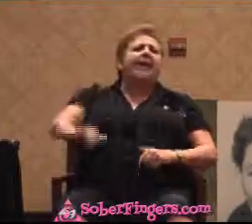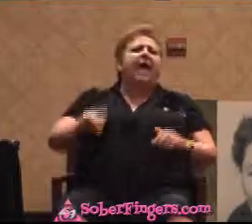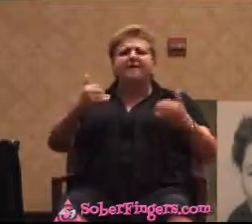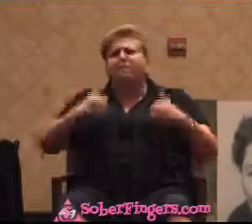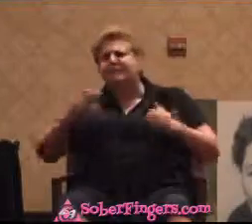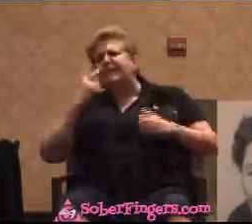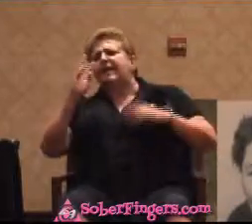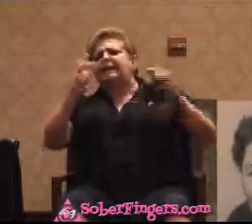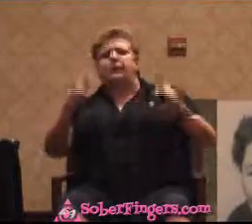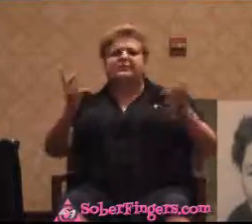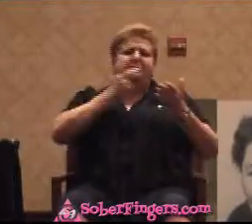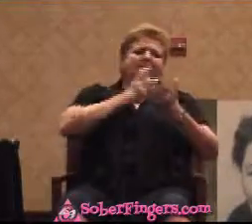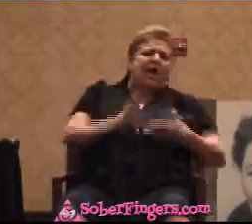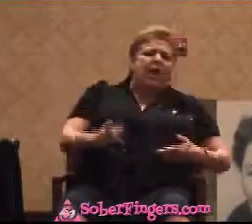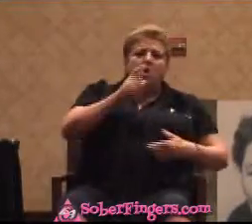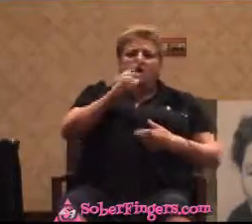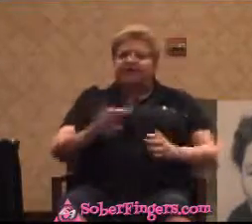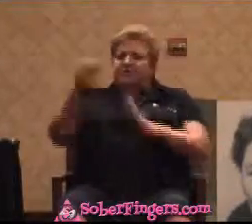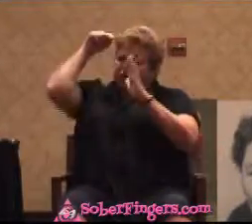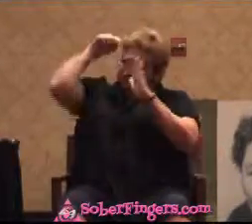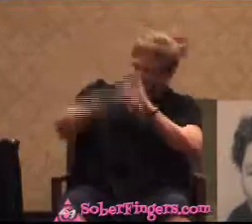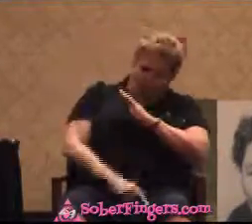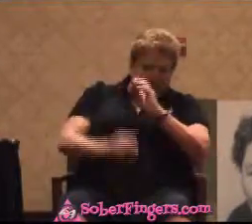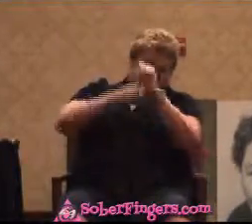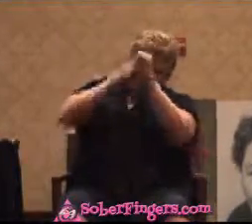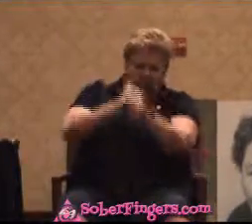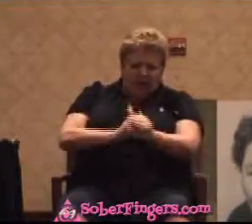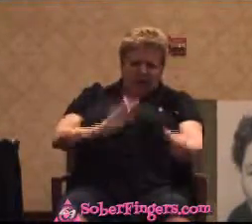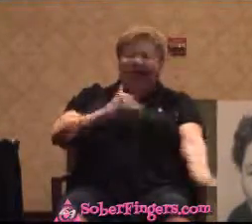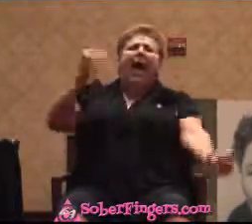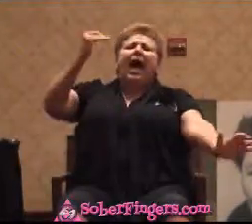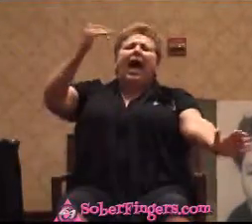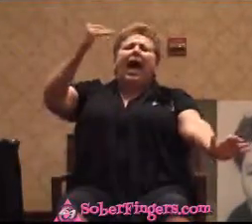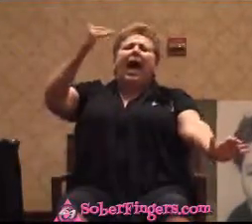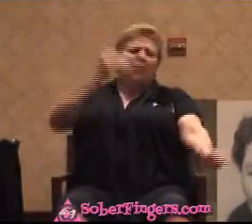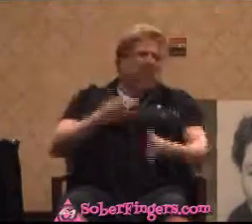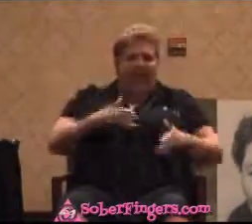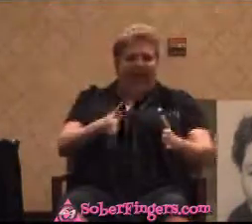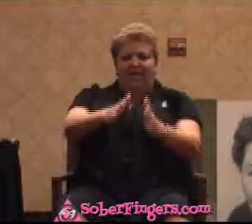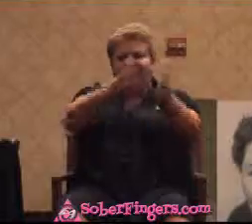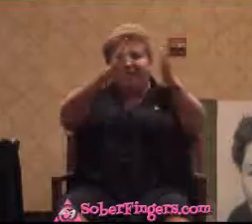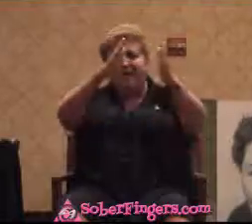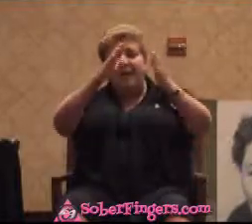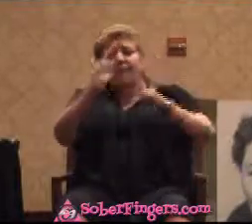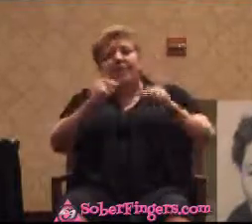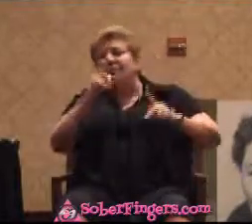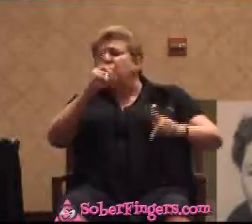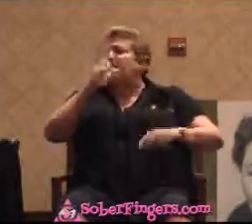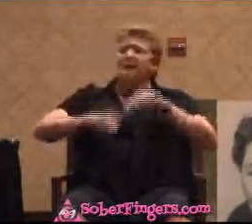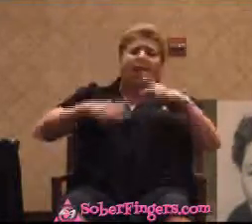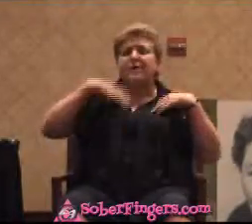dead who was thoroughly followed up. Those who do not recover are those who